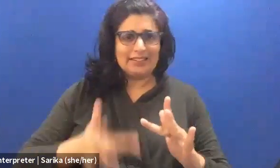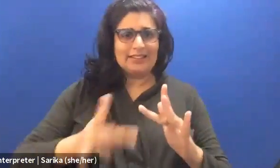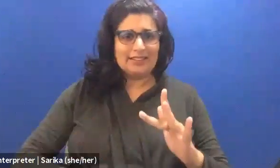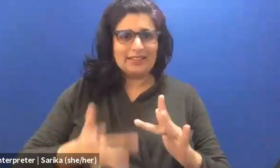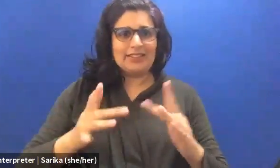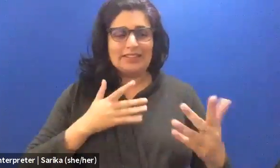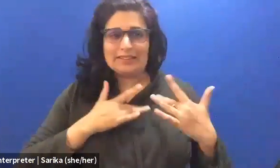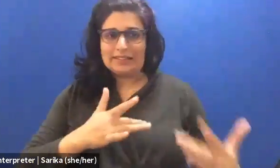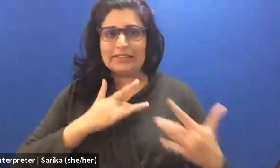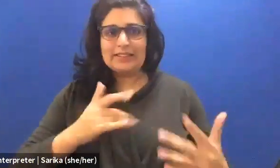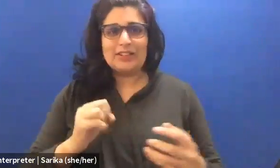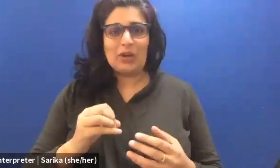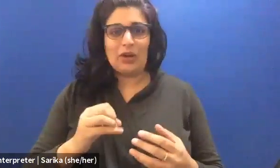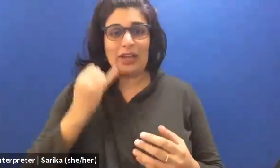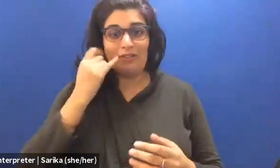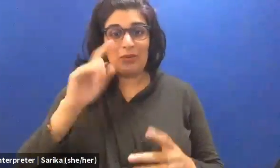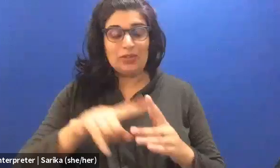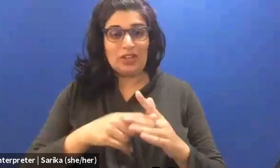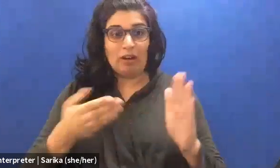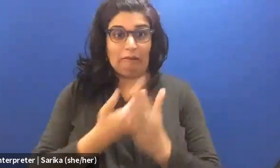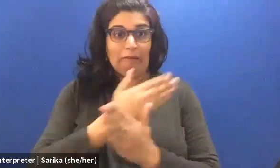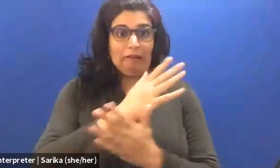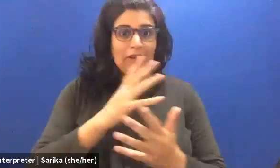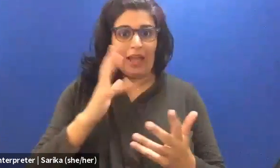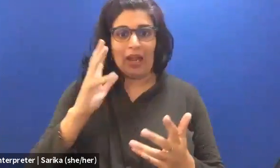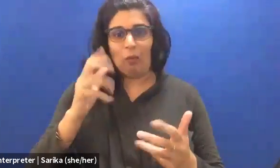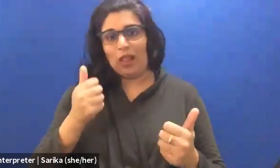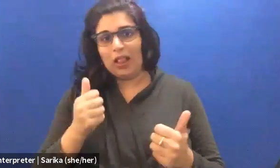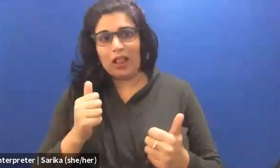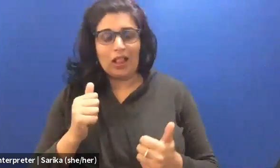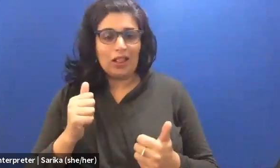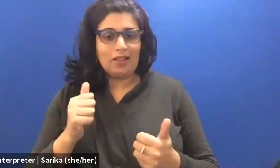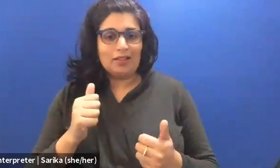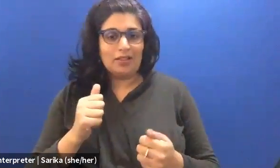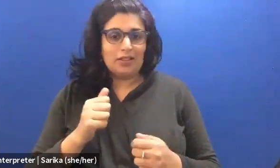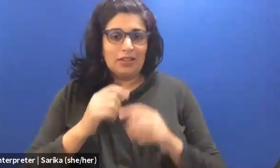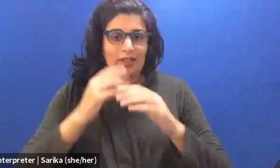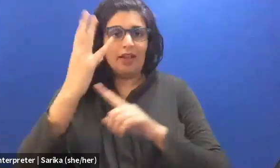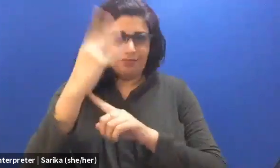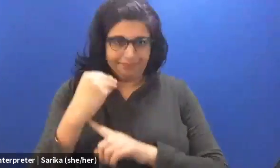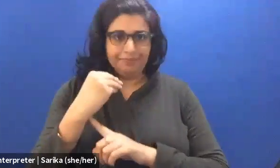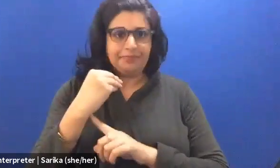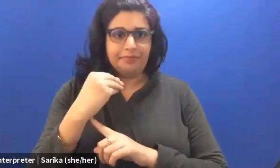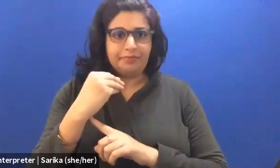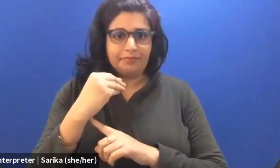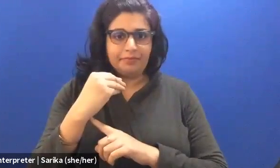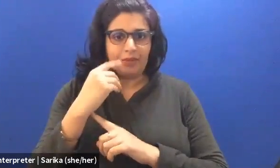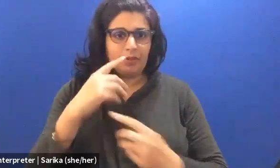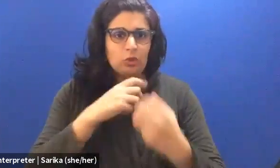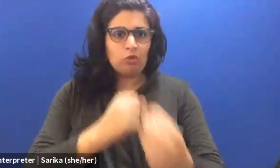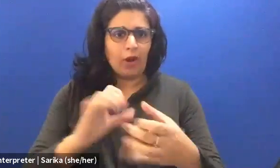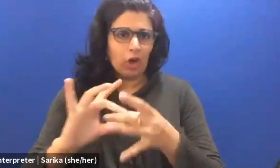if you guys start going in and out, I'm just going to take my video off, okay?